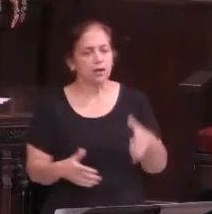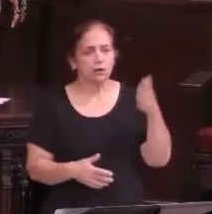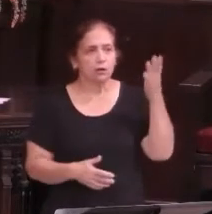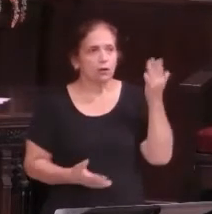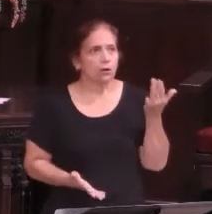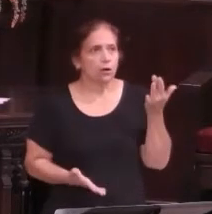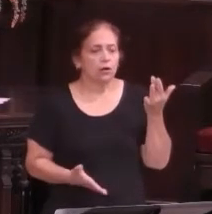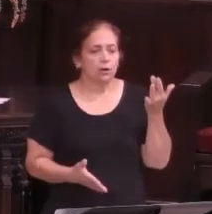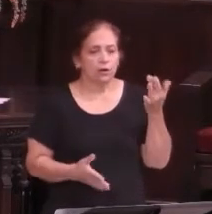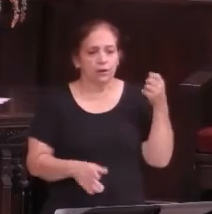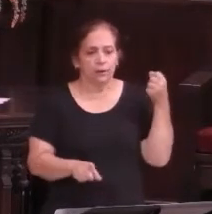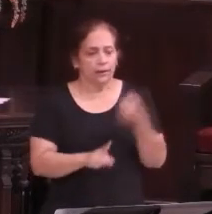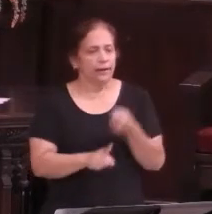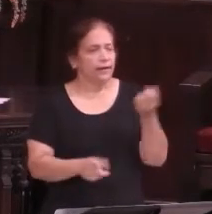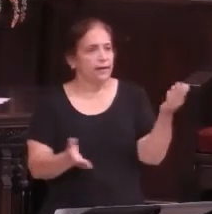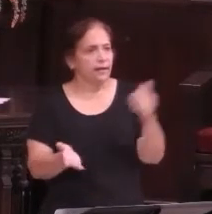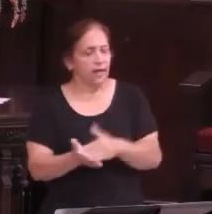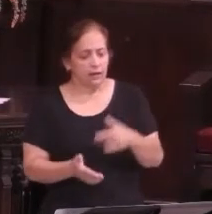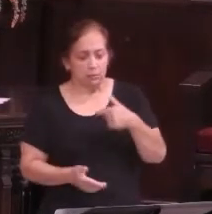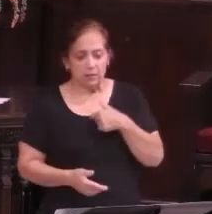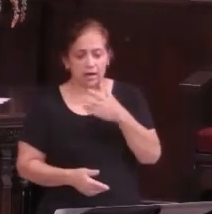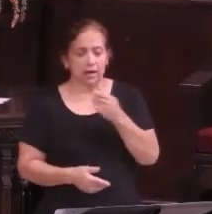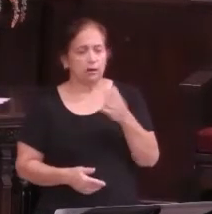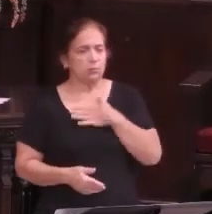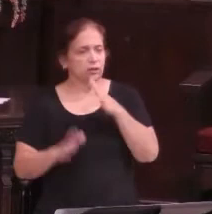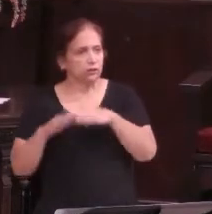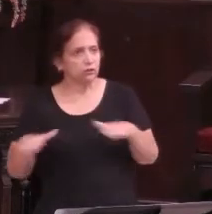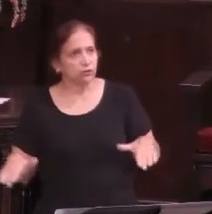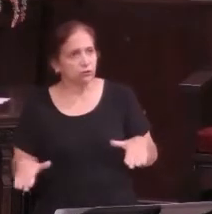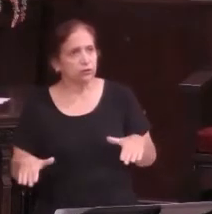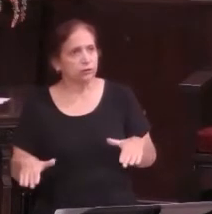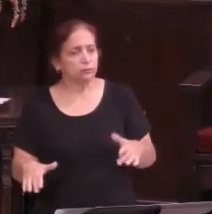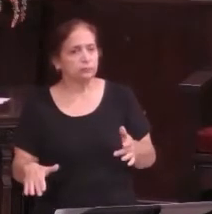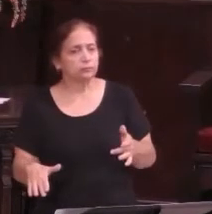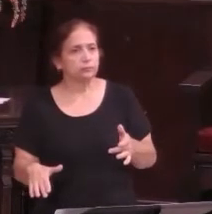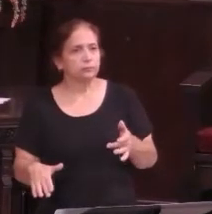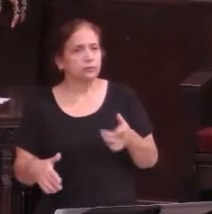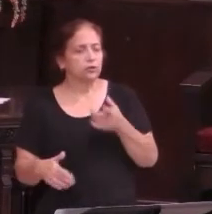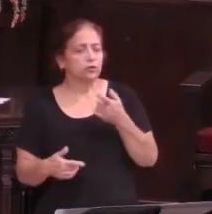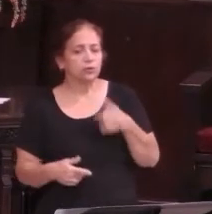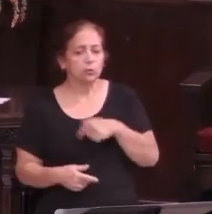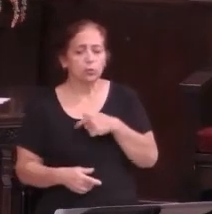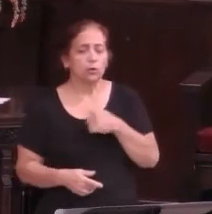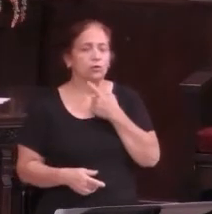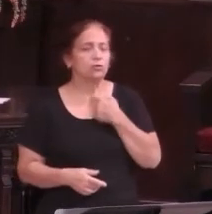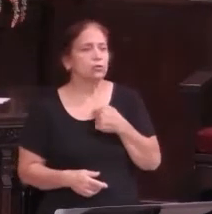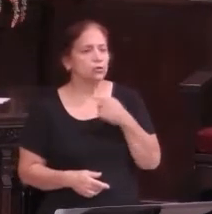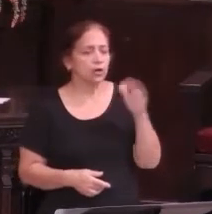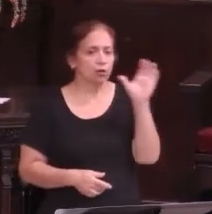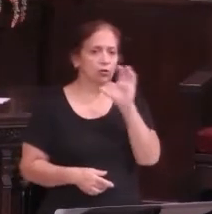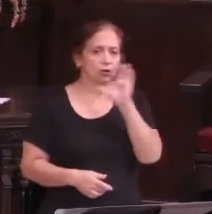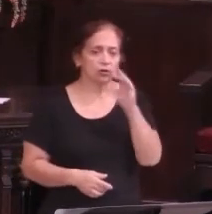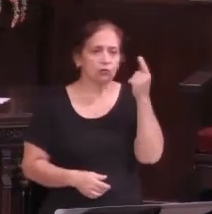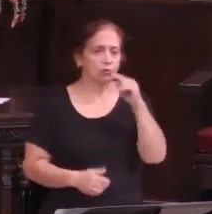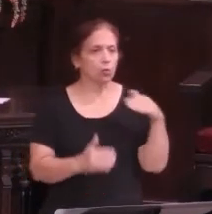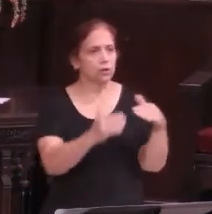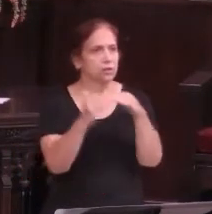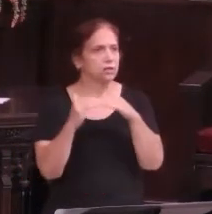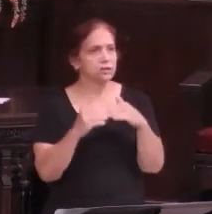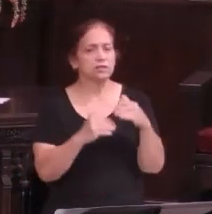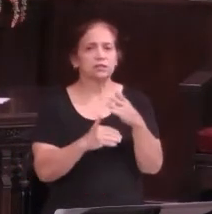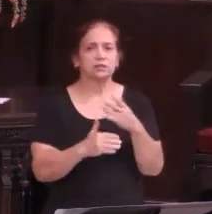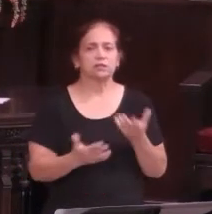be struck down, me and my children, as we thirst for justice and